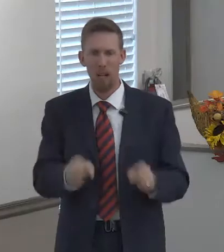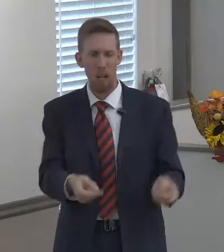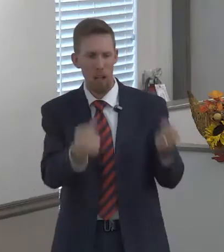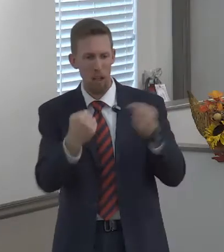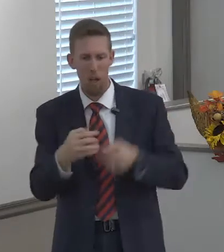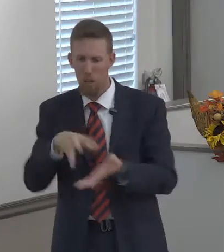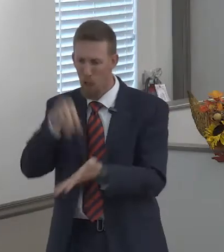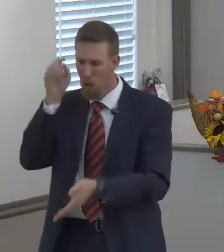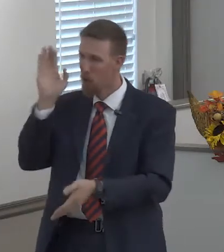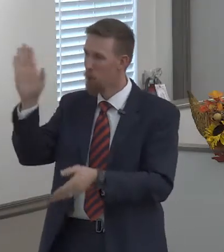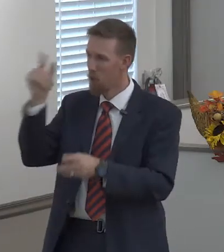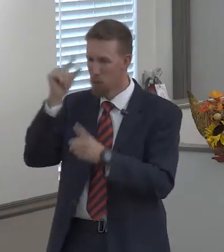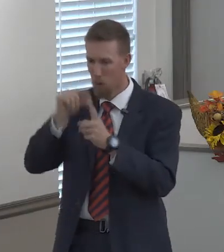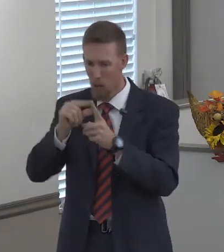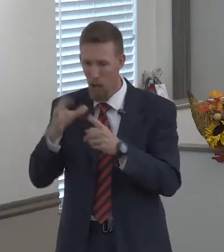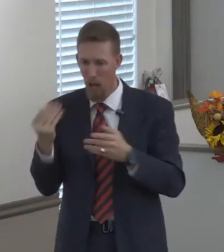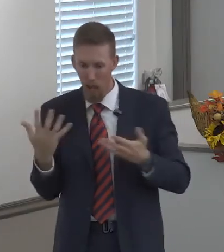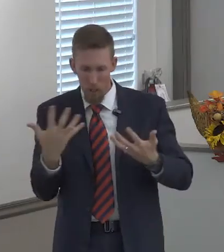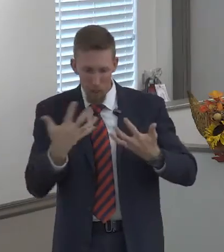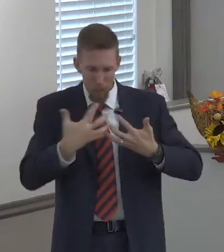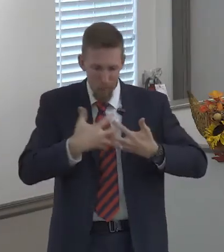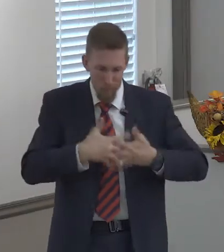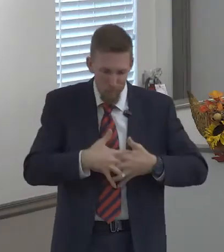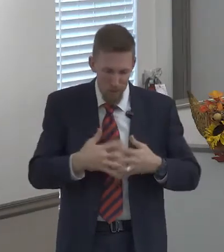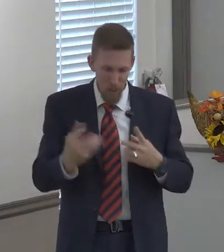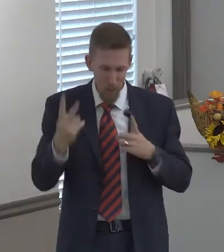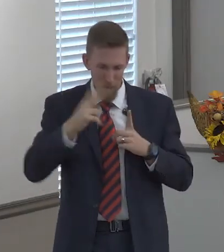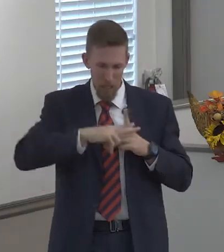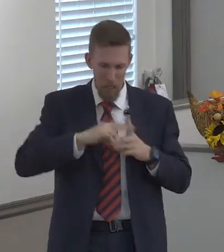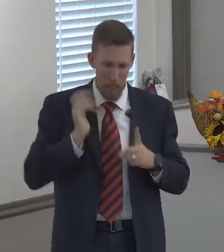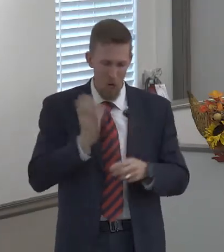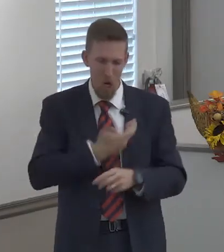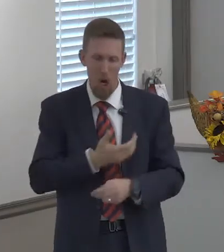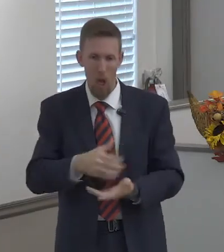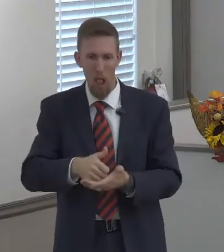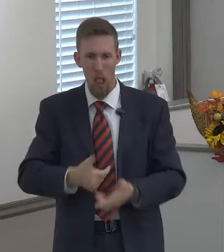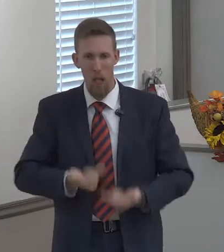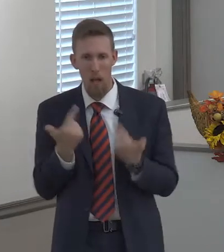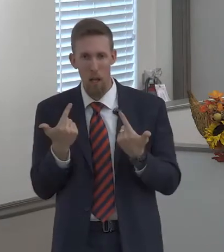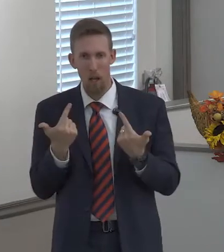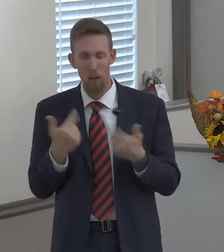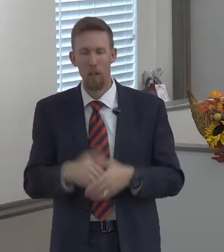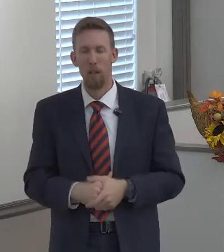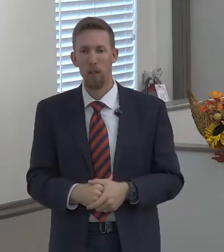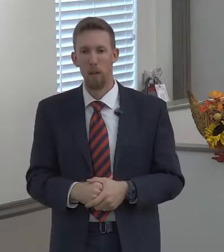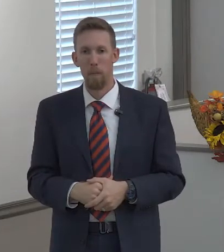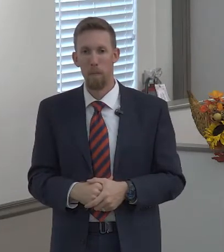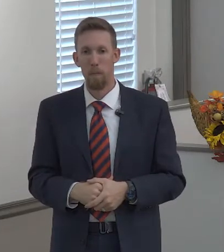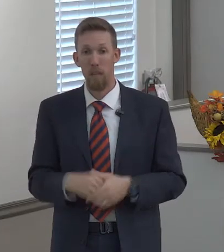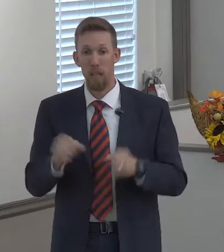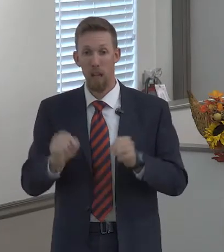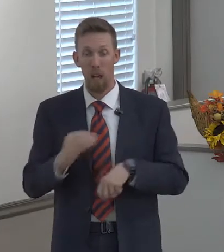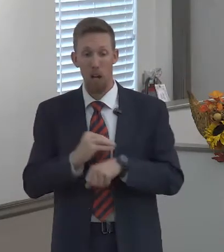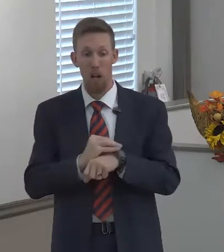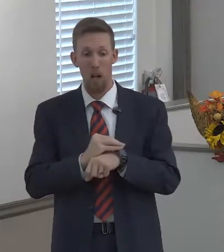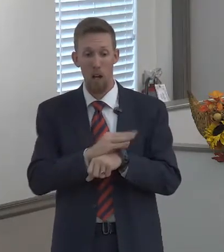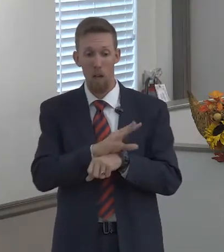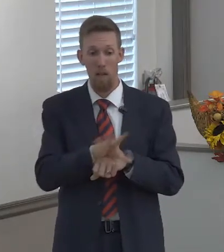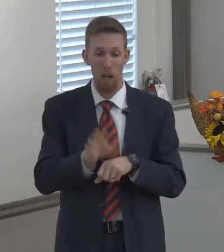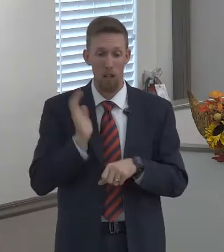way it ought to be maintained. And that's the way it ought to be prayed for. That's the kind of church that I'm talking about today.